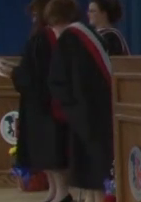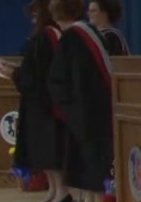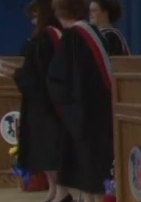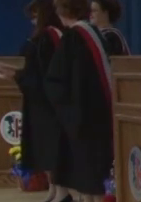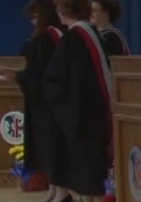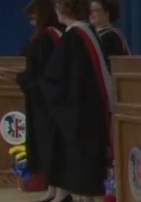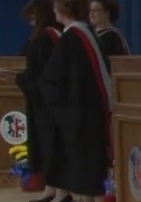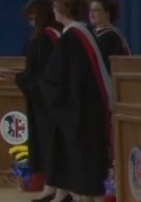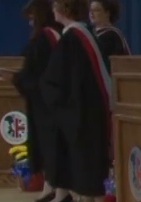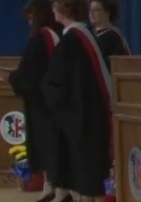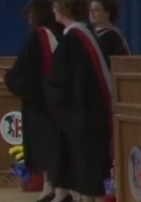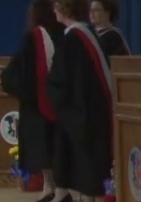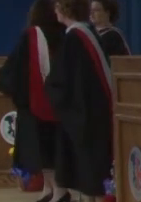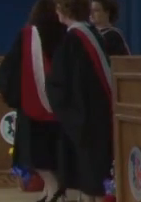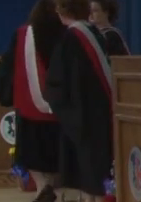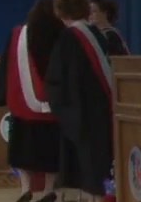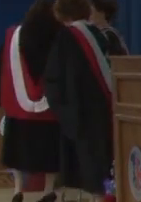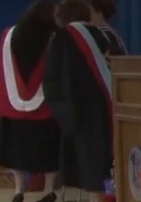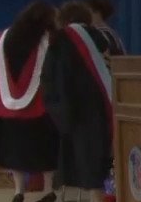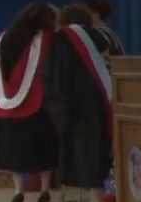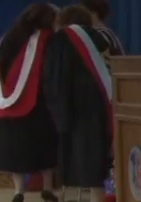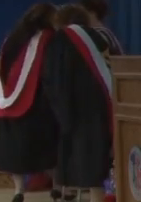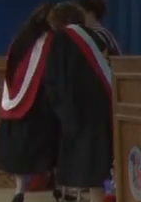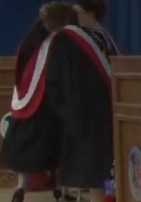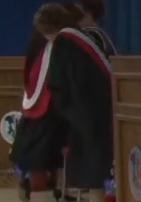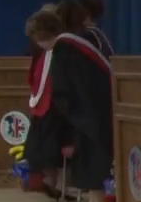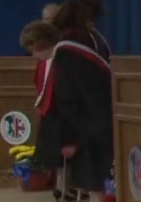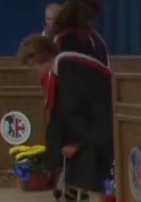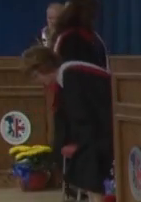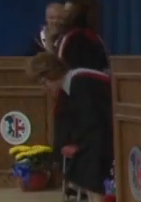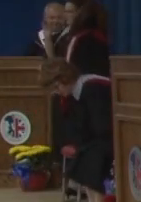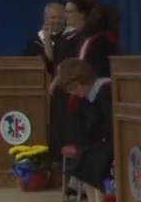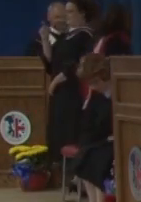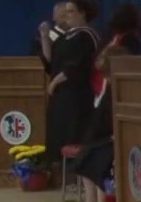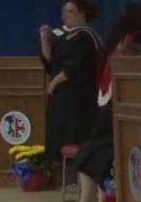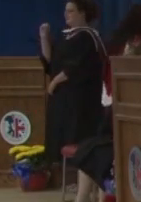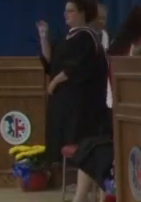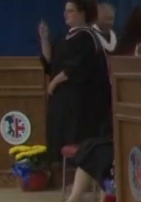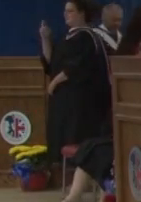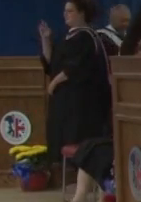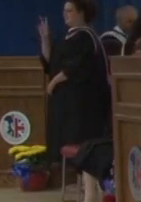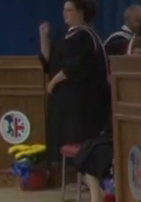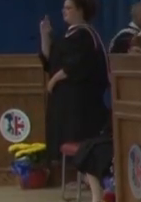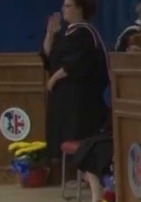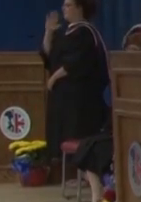Board Chair Tamara Kleinschmidt will now officially close Convocation.